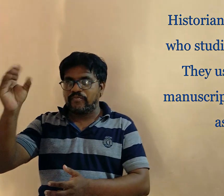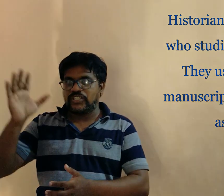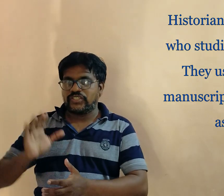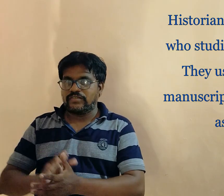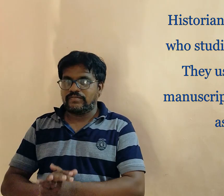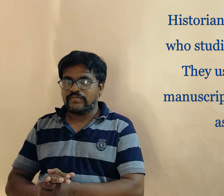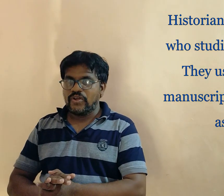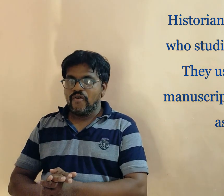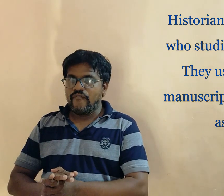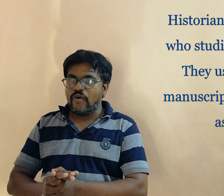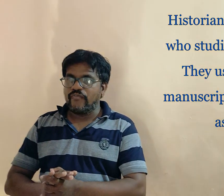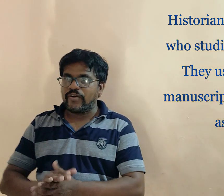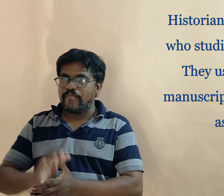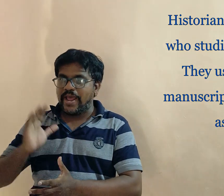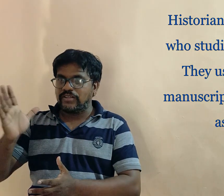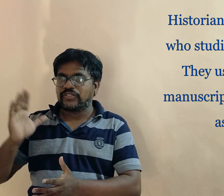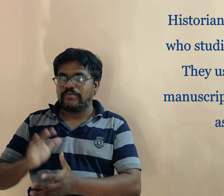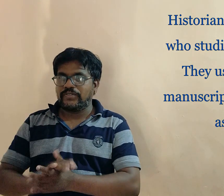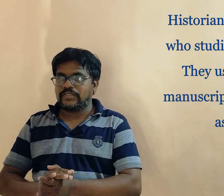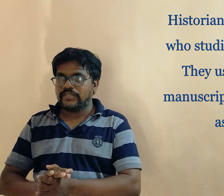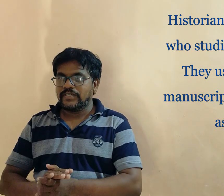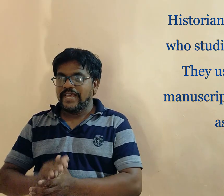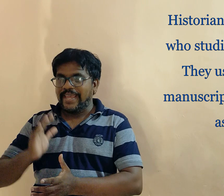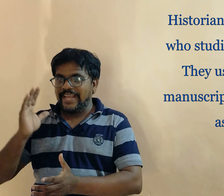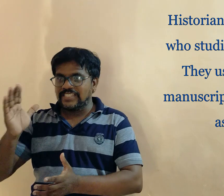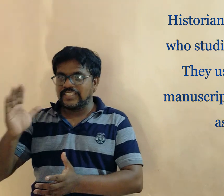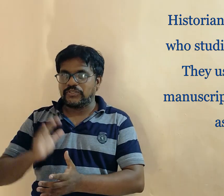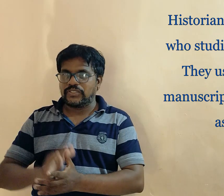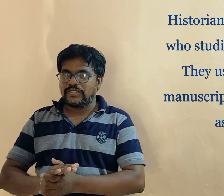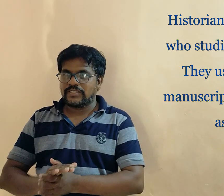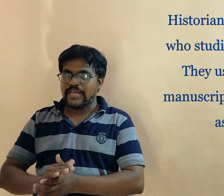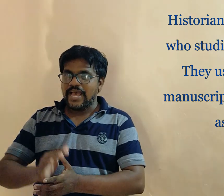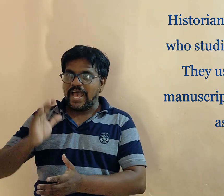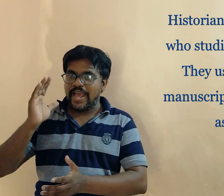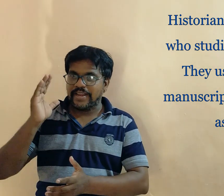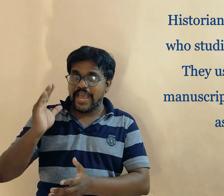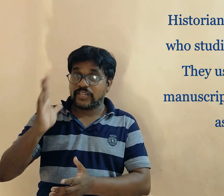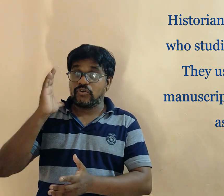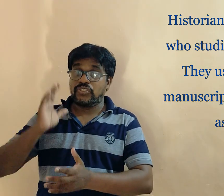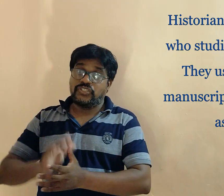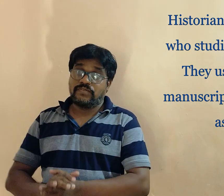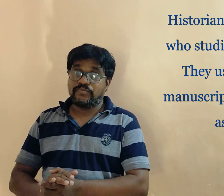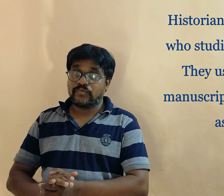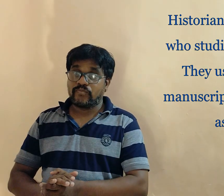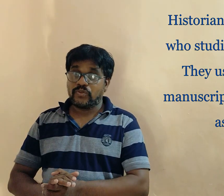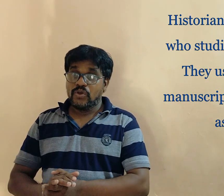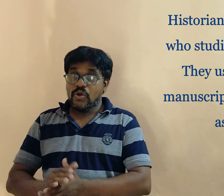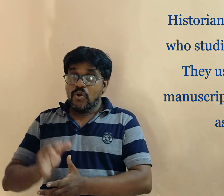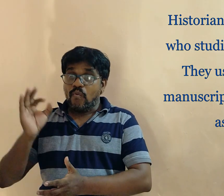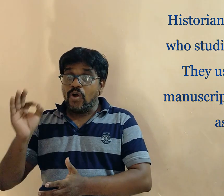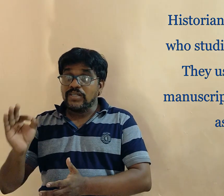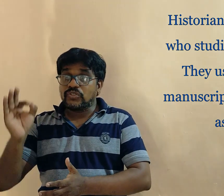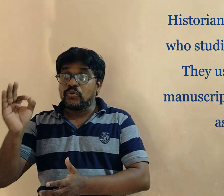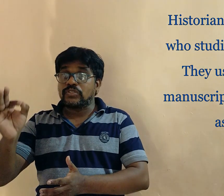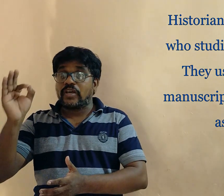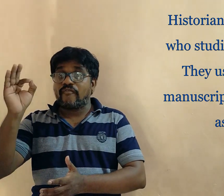information found from manuscripts, inscriptions and archaeology. Once sources are